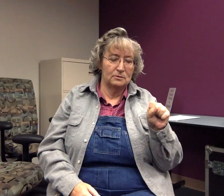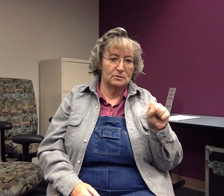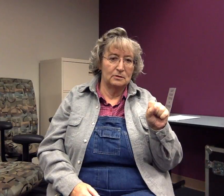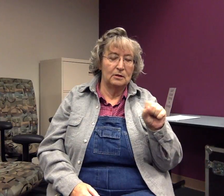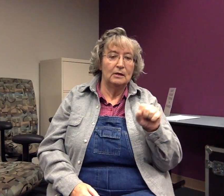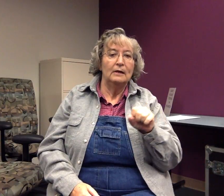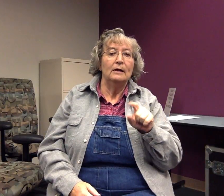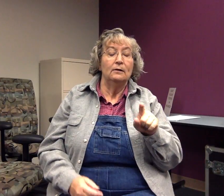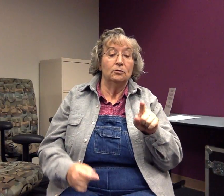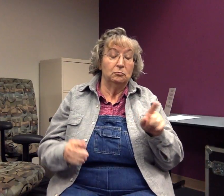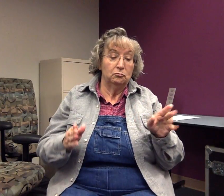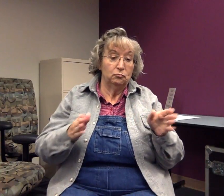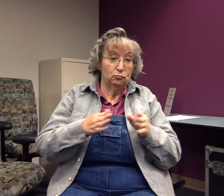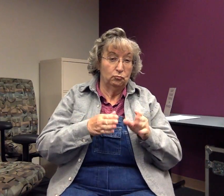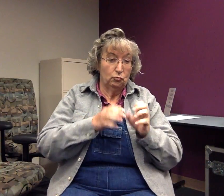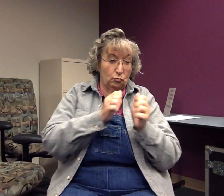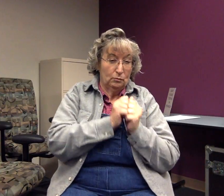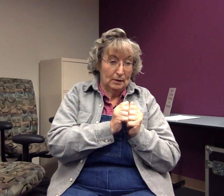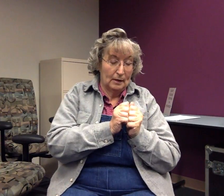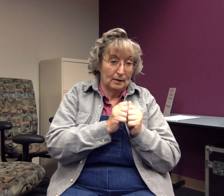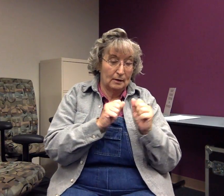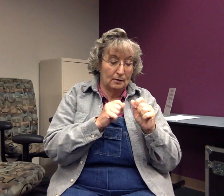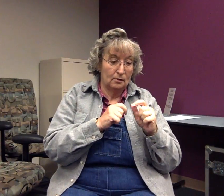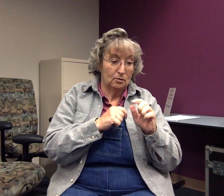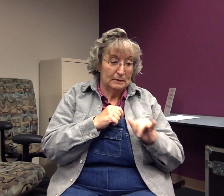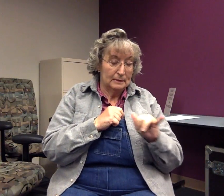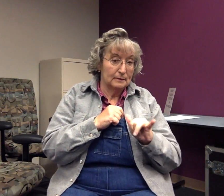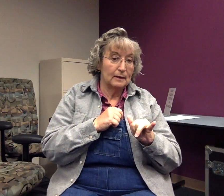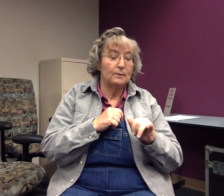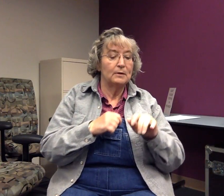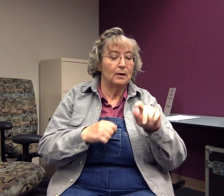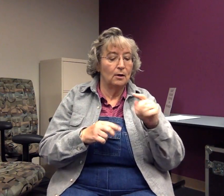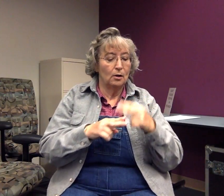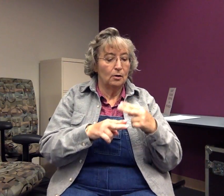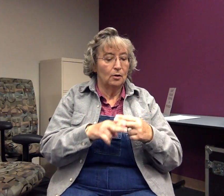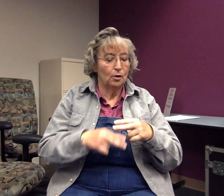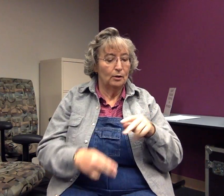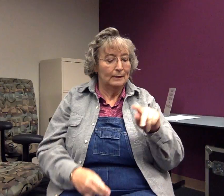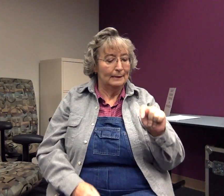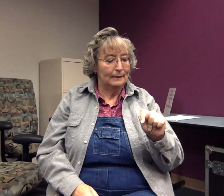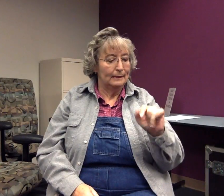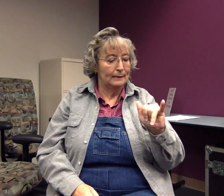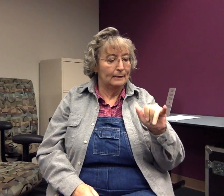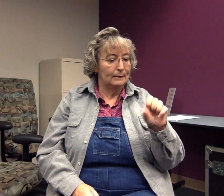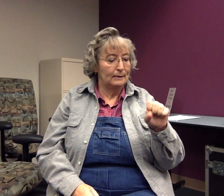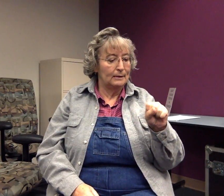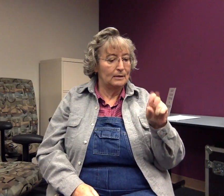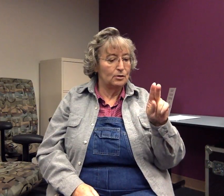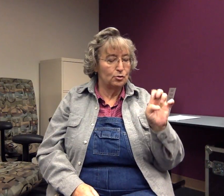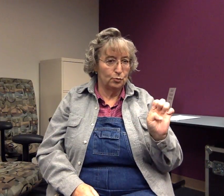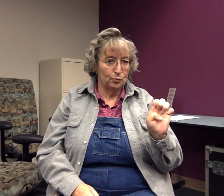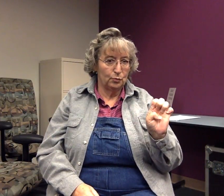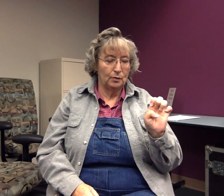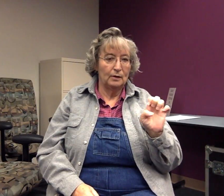tissues. This here is a typical cell. It's basically a blob of jelly-like fluid called cytoplasm, surrounded by a